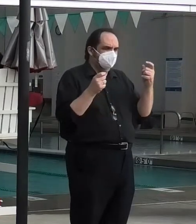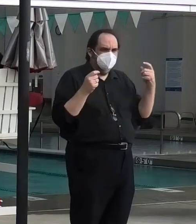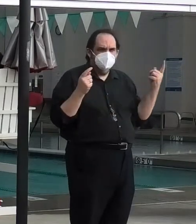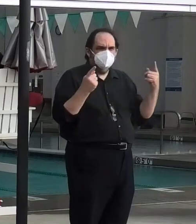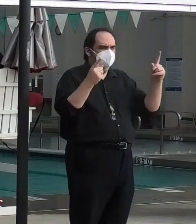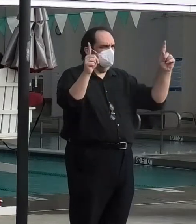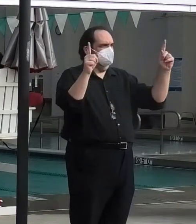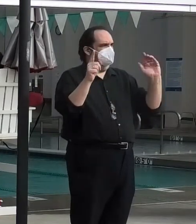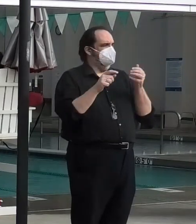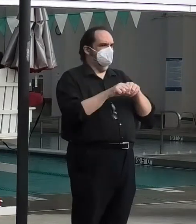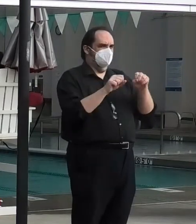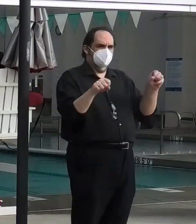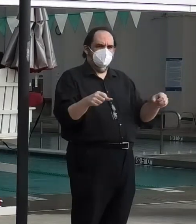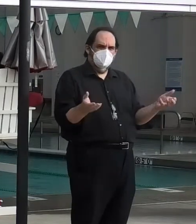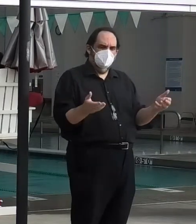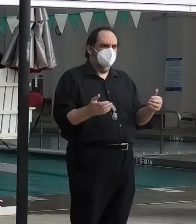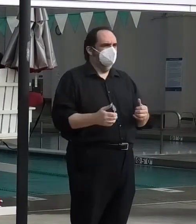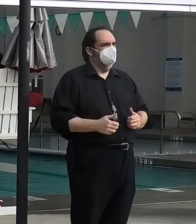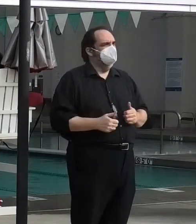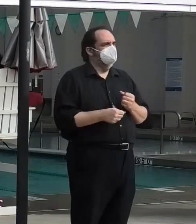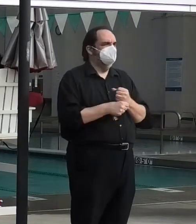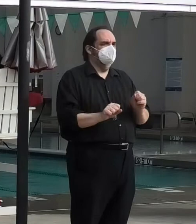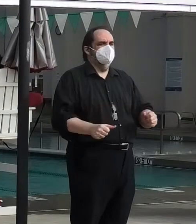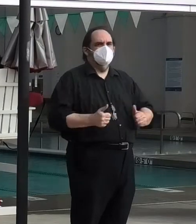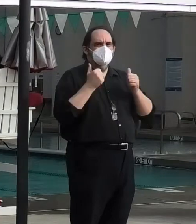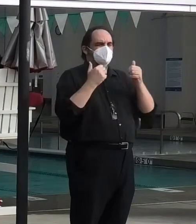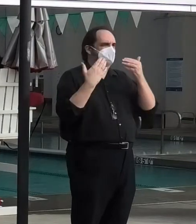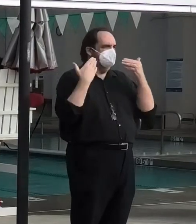that we have built to save lives. Thank you.